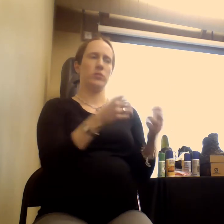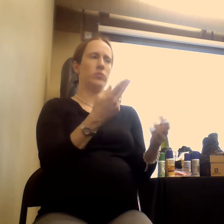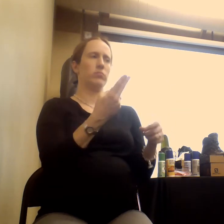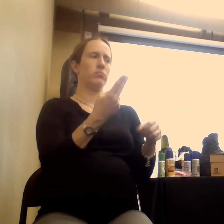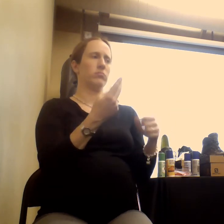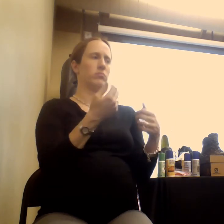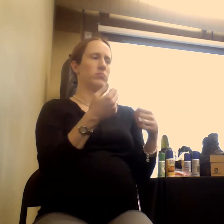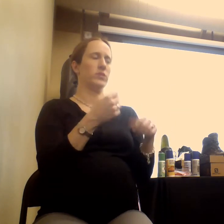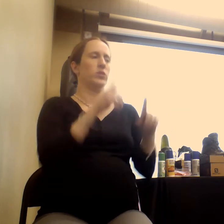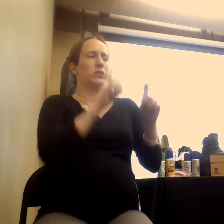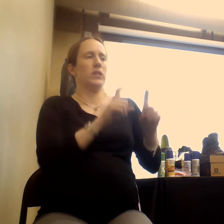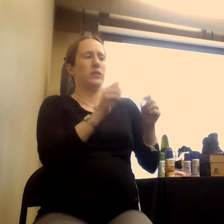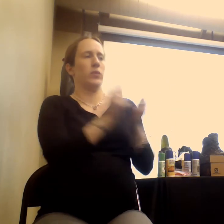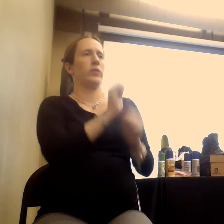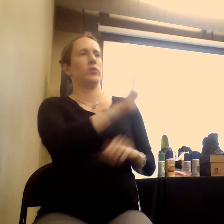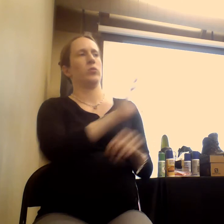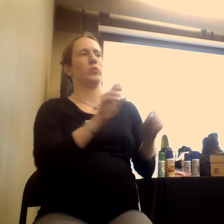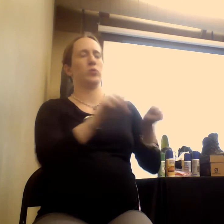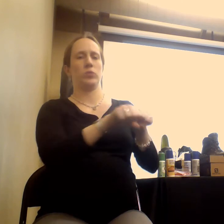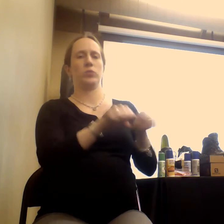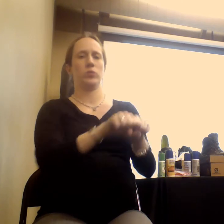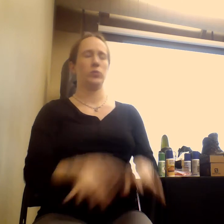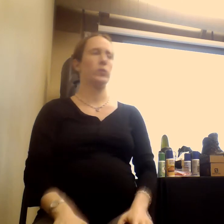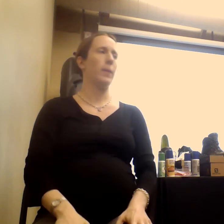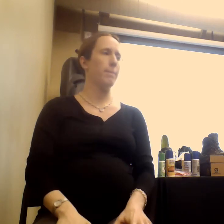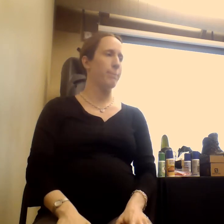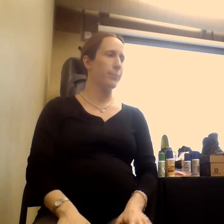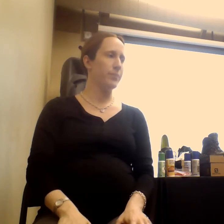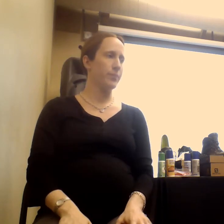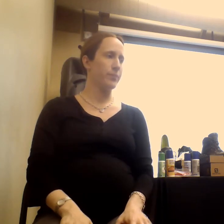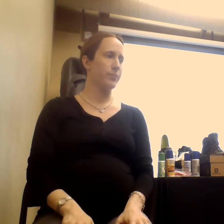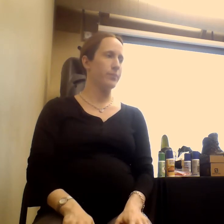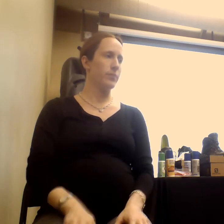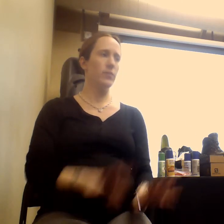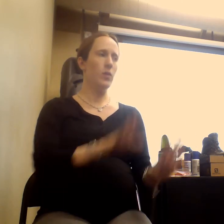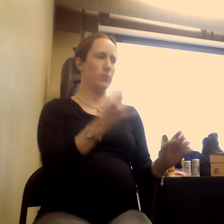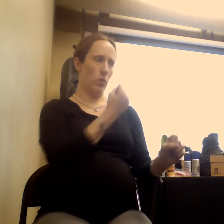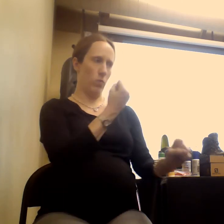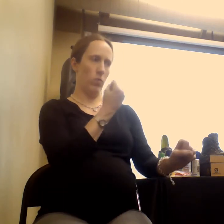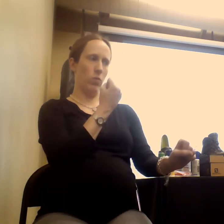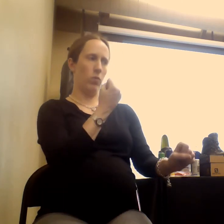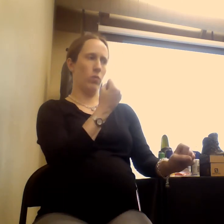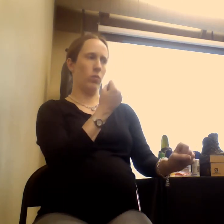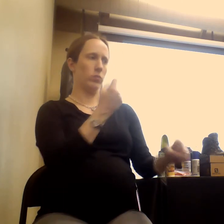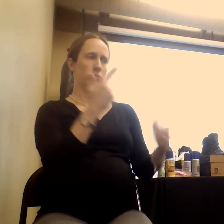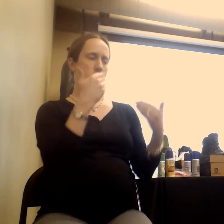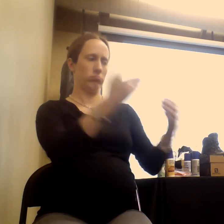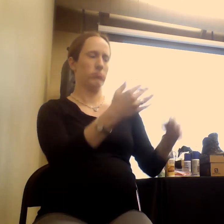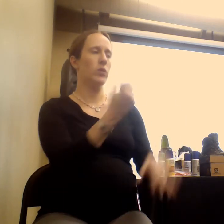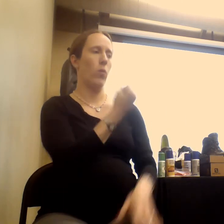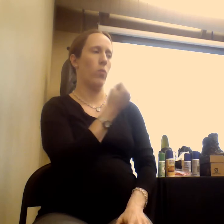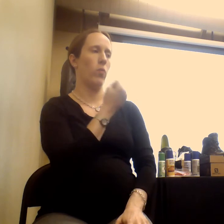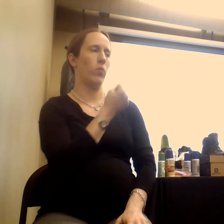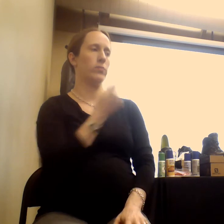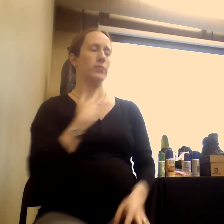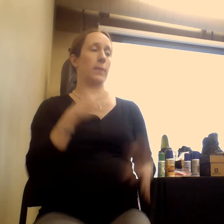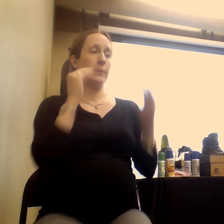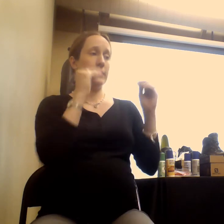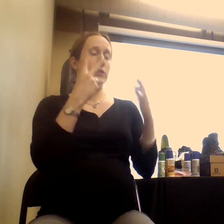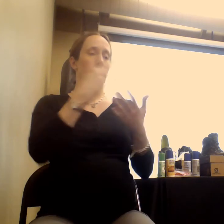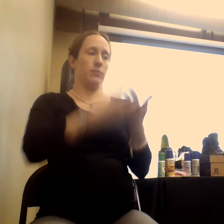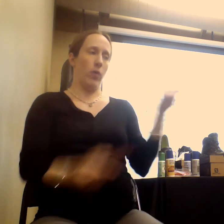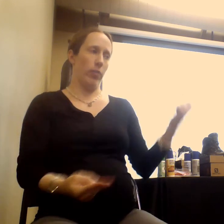You want us to Over here? set up now? Yeah. Go ahead. Well, stop right there. All right, so you guys, I'm going to teach you guys both. What I want you guys to do is